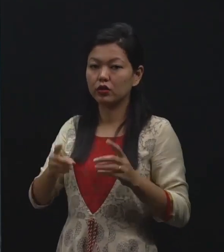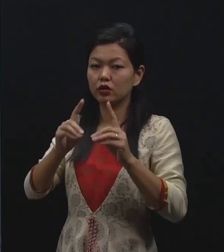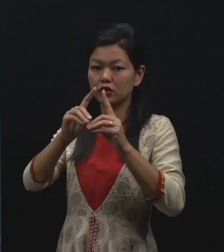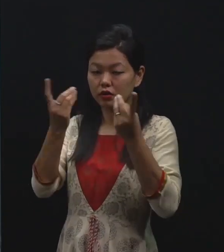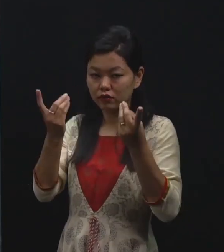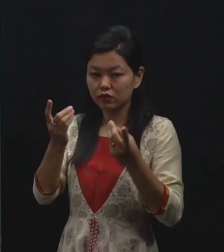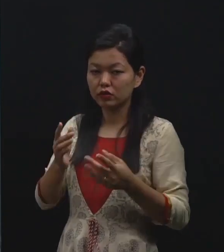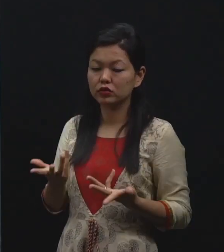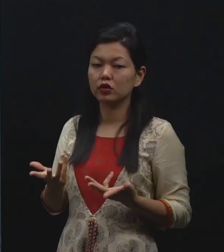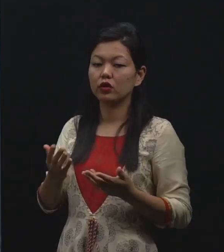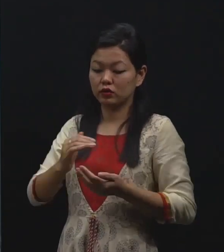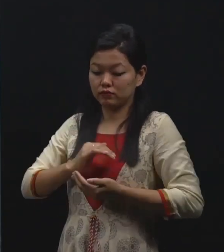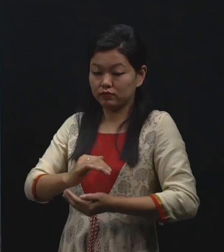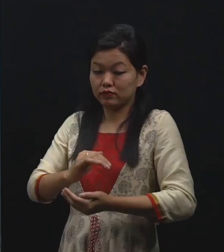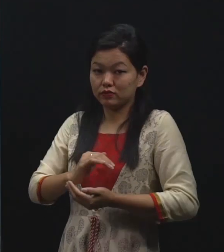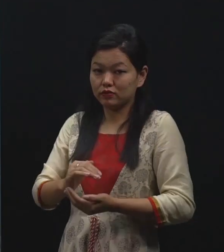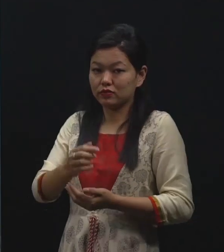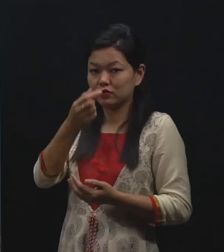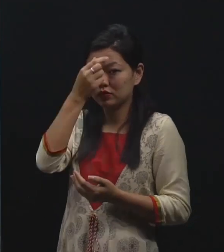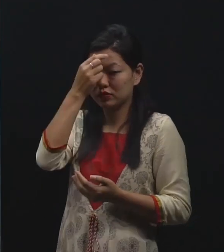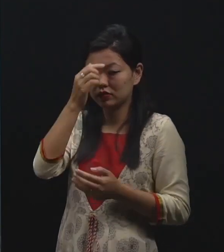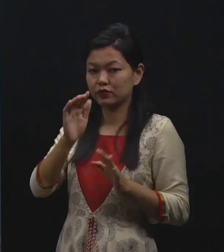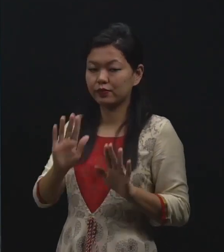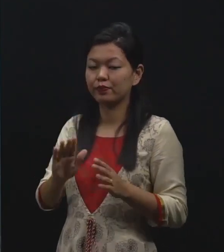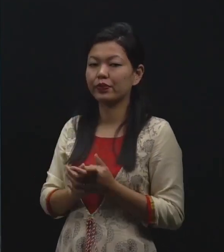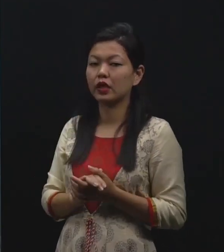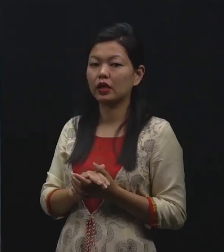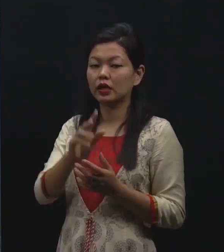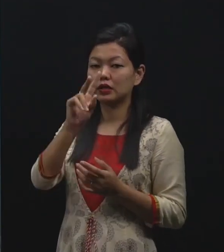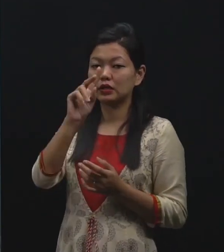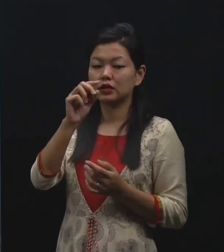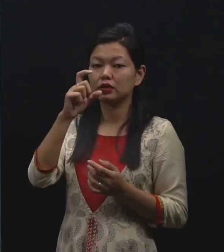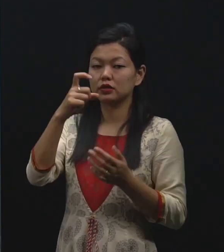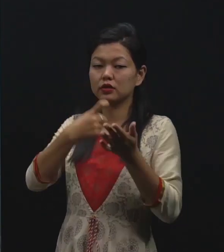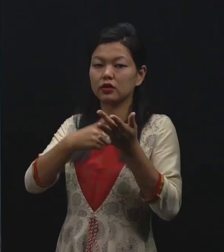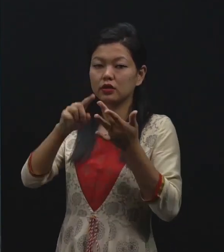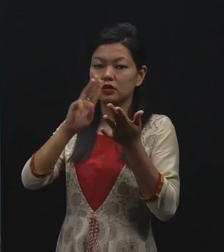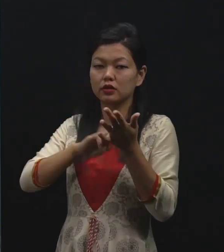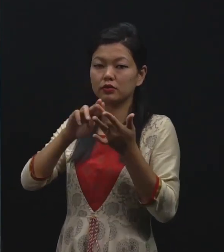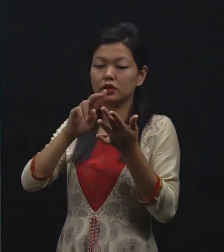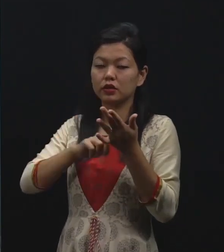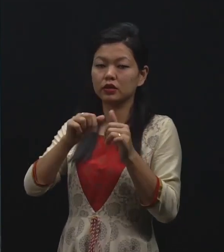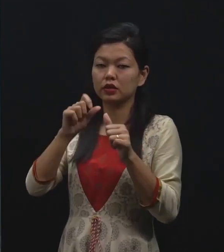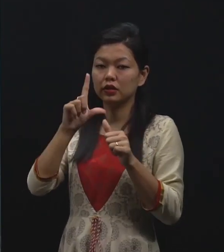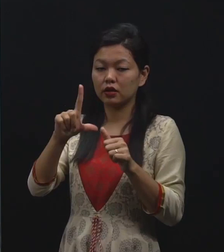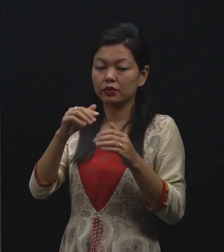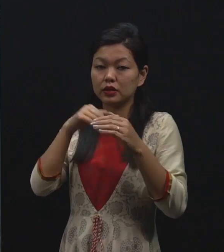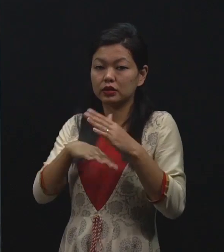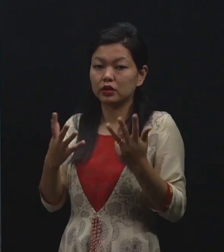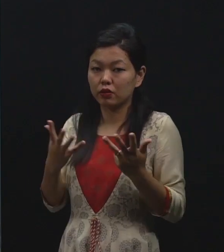mostly theft, robbery, murder, okay? So they are very serious cases, all right? That's why they used to